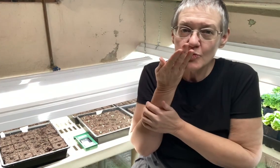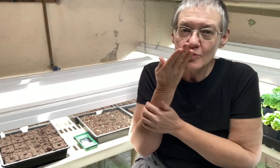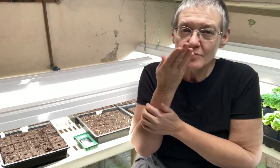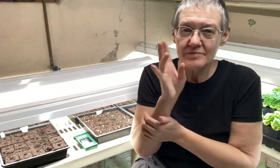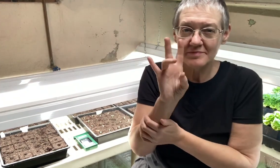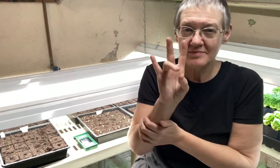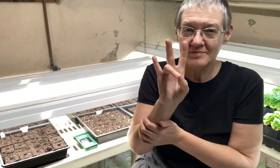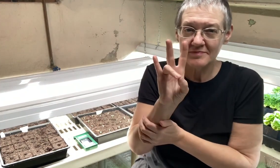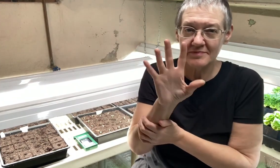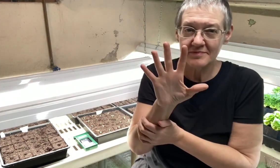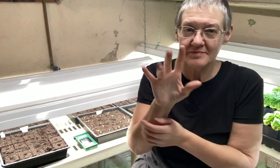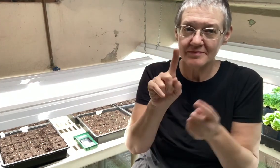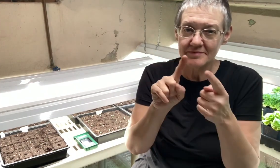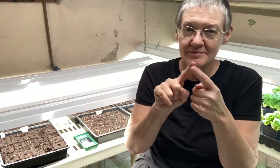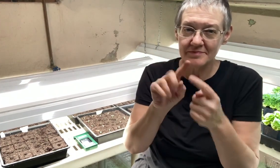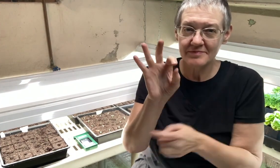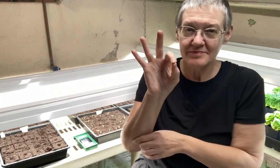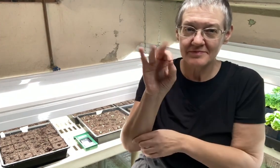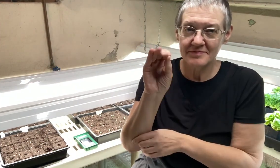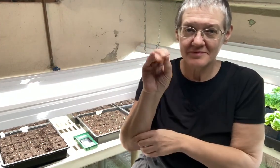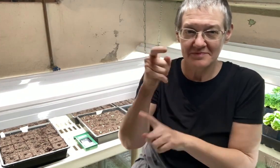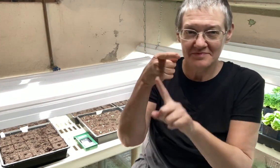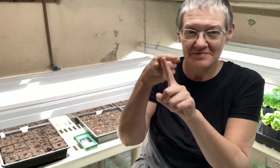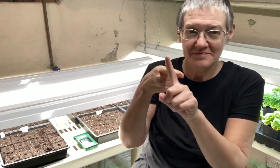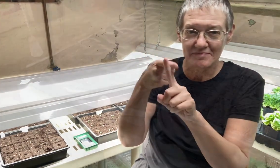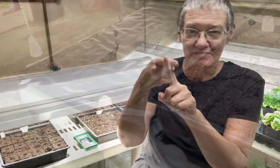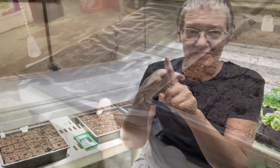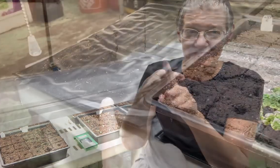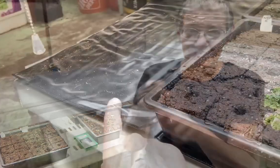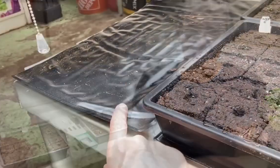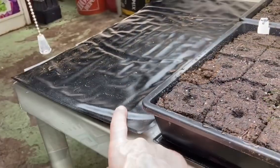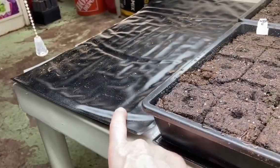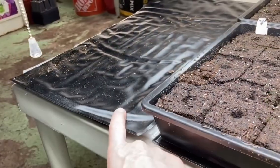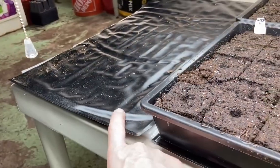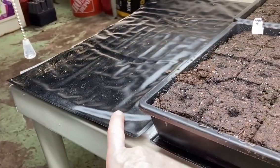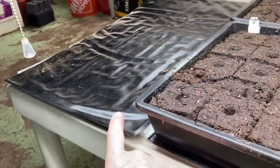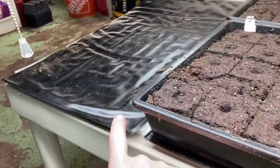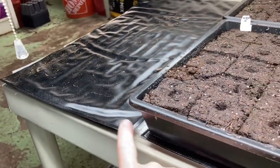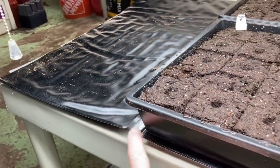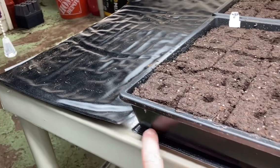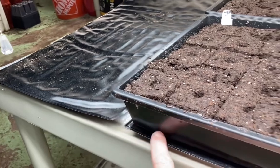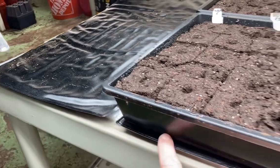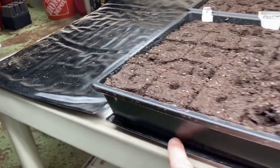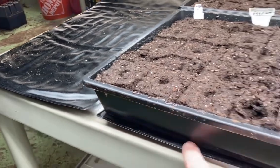They require it to be 75 to 90 degrees to germinate.